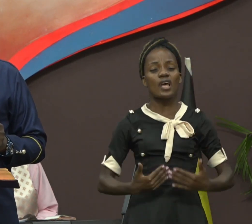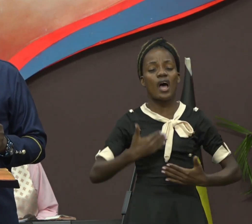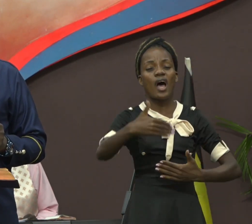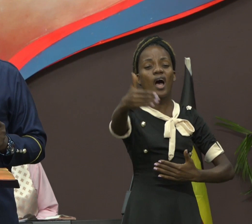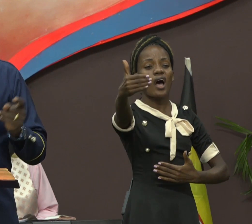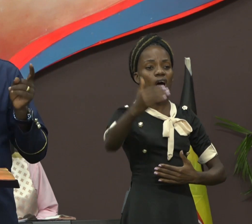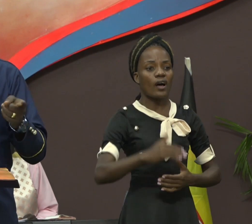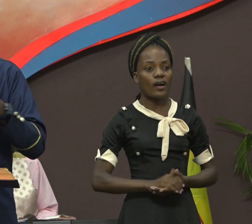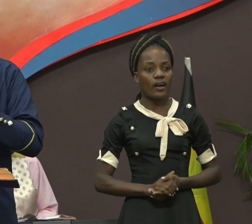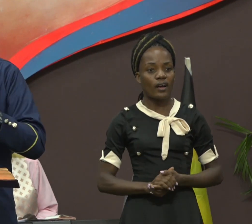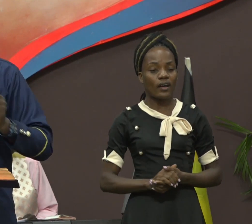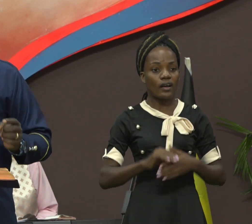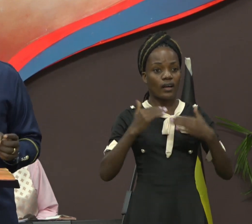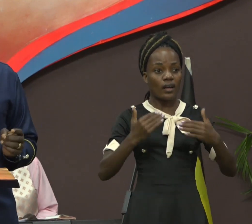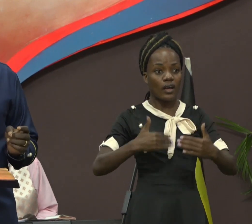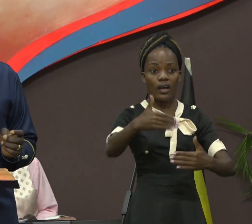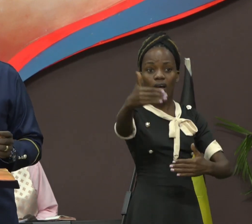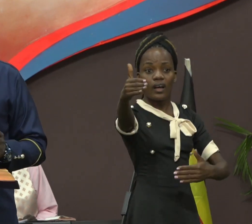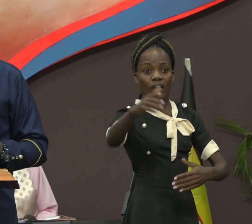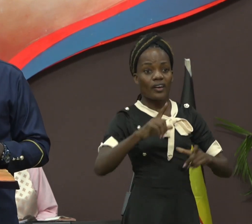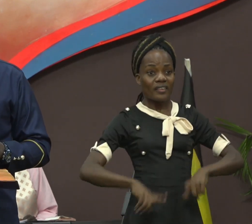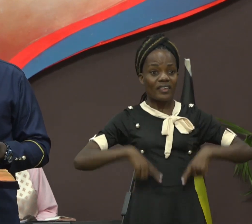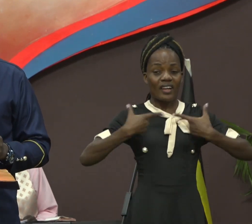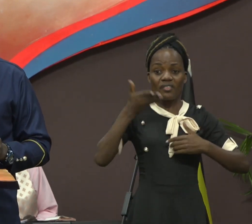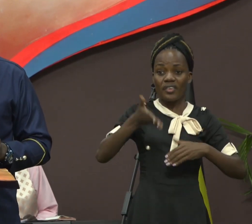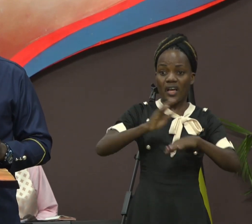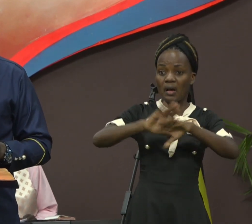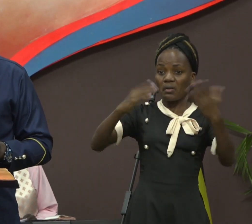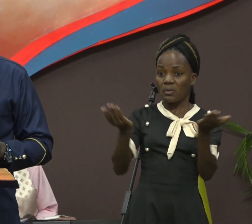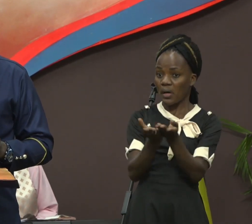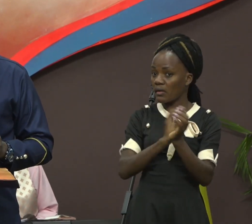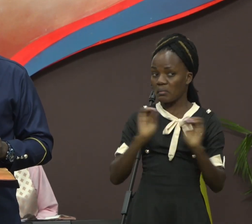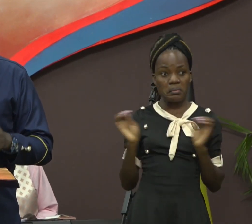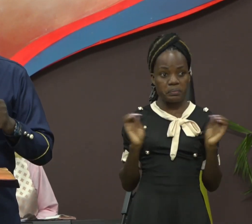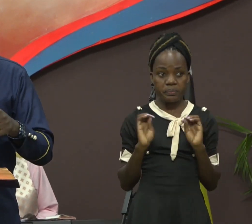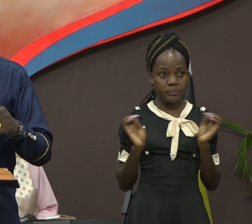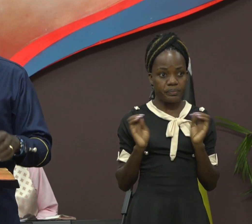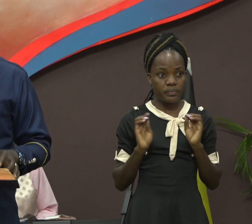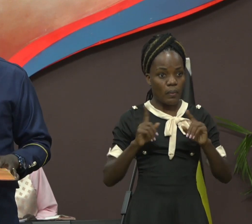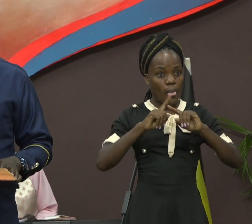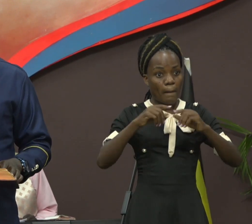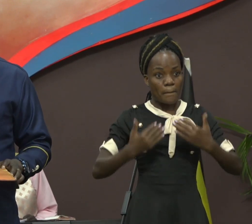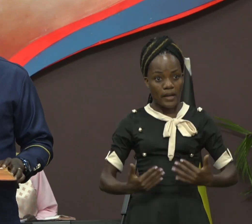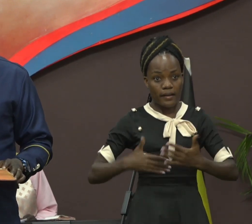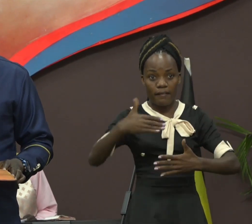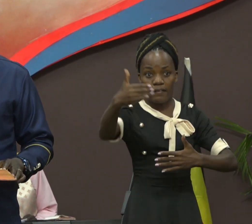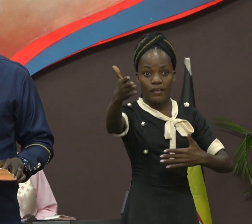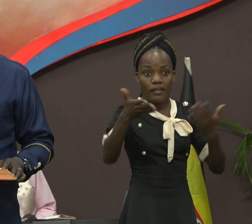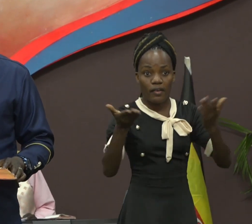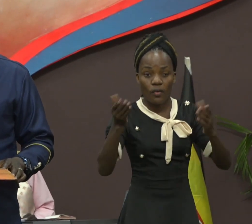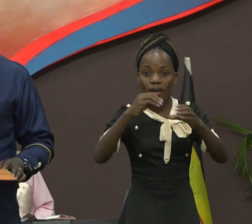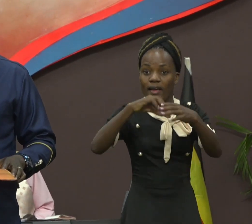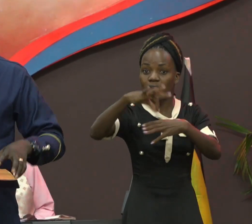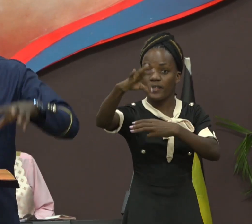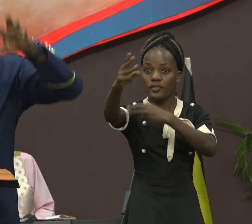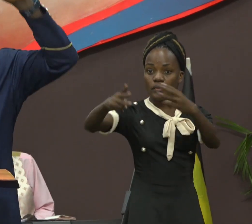eternity. Obutagwawo tebuli mwene ensi ey'omubiri. Eternity is not in the physical world. Obutagwawo buli munsi ya mwoyo. Eternity is in